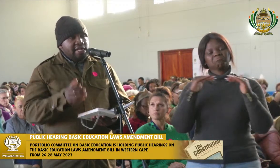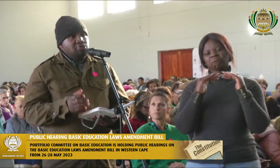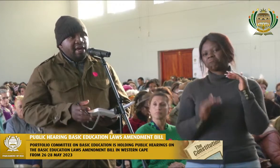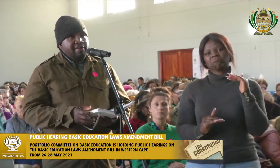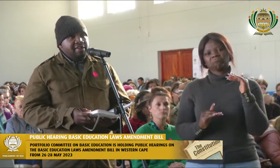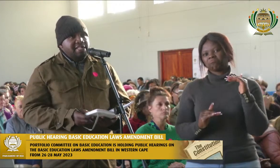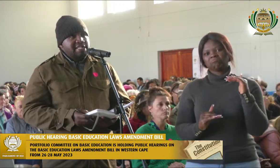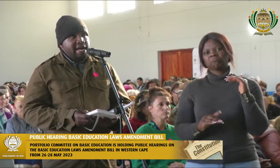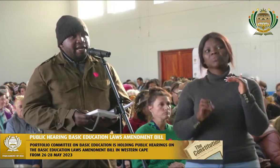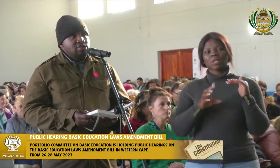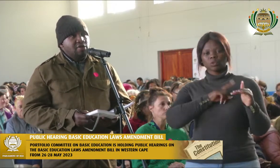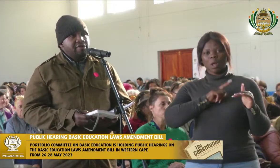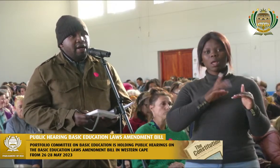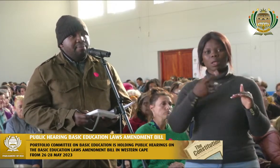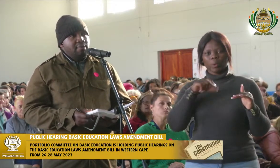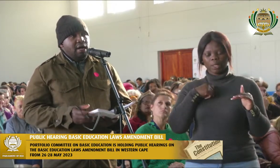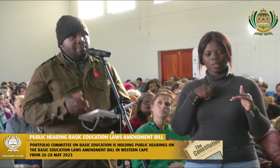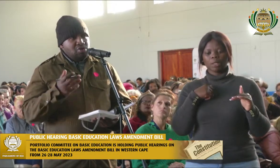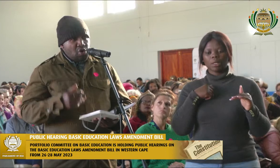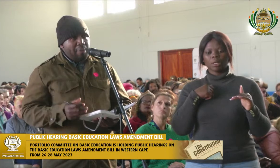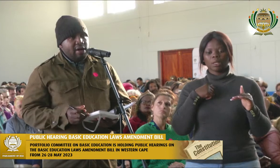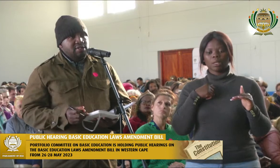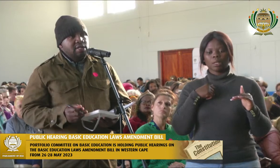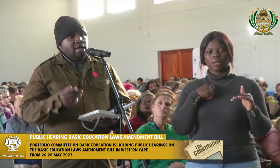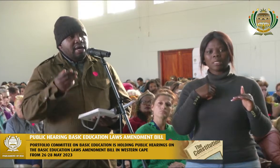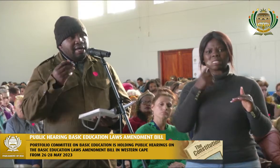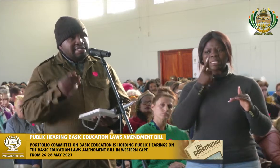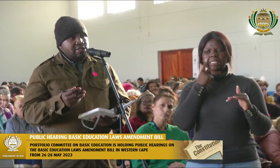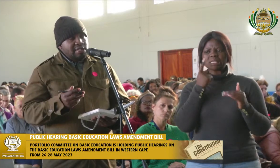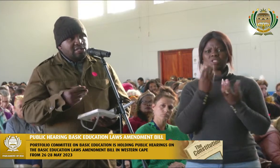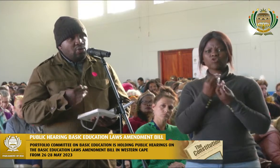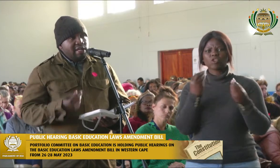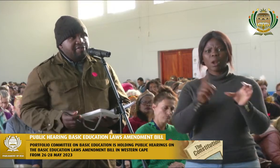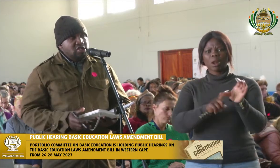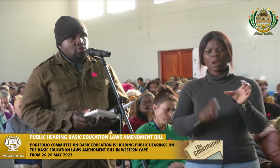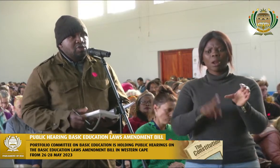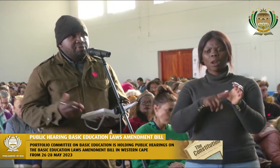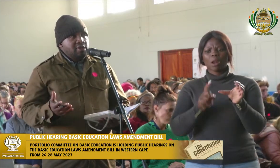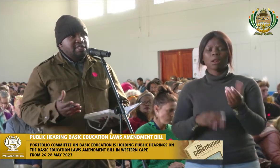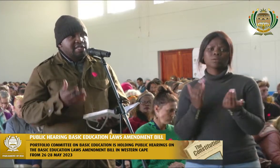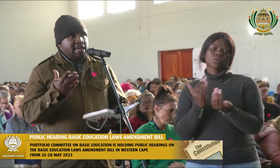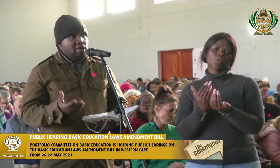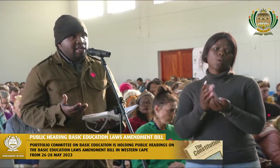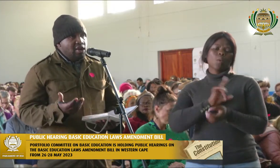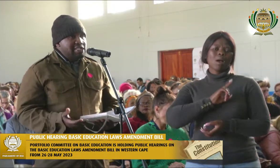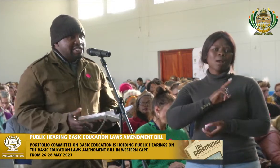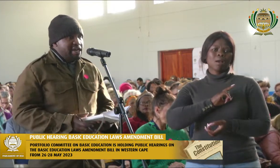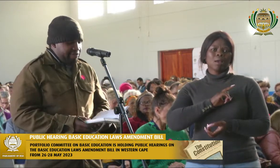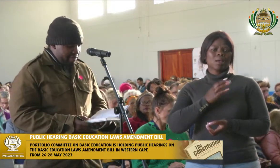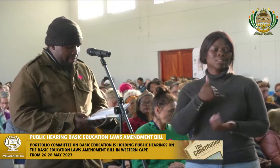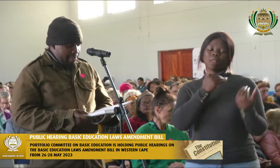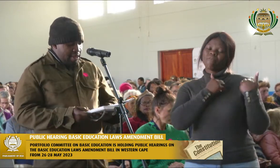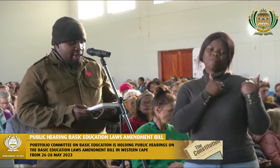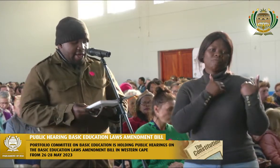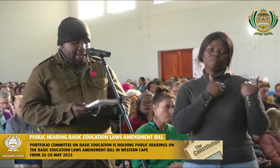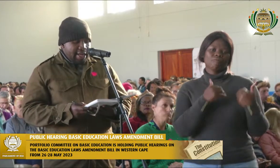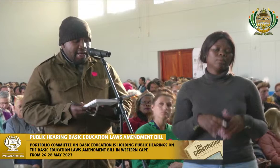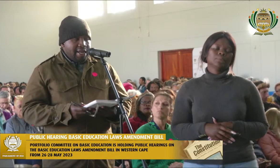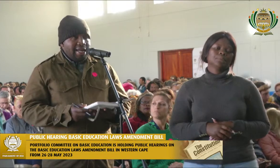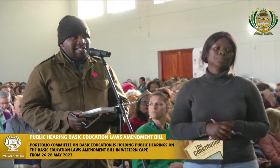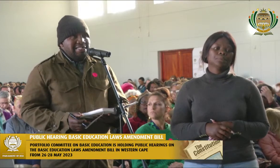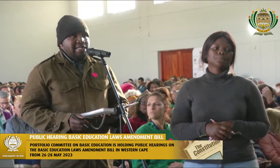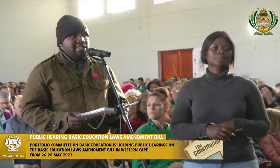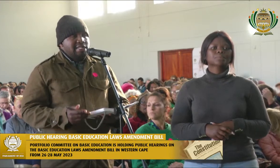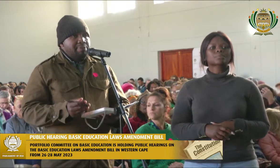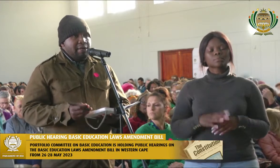students. Hence, we are having this high rate of dropouts and the school leaving schools because they are not safe.